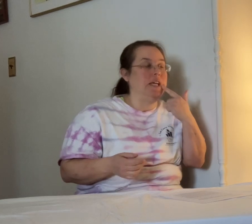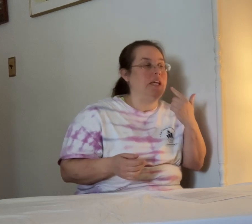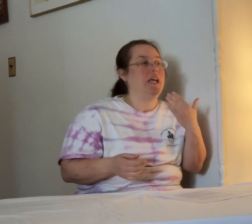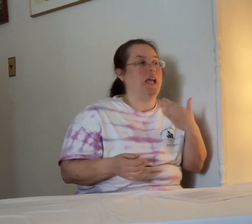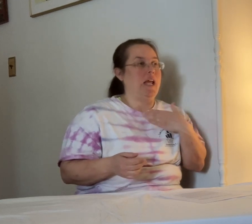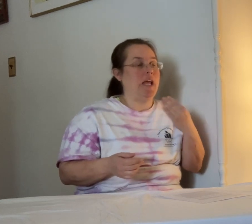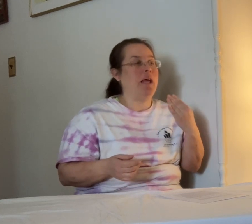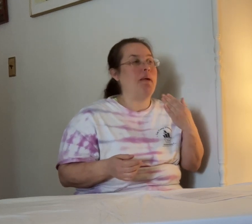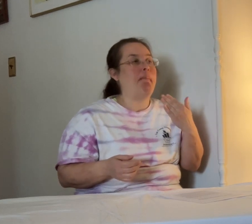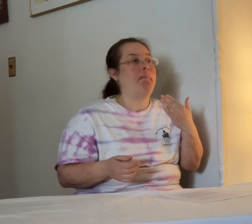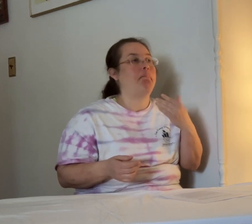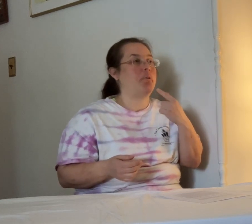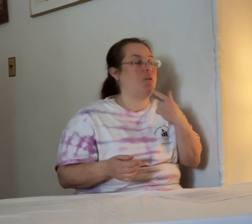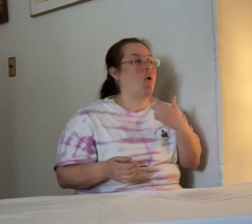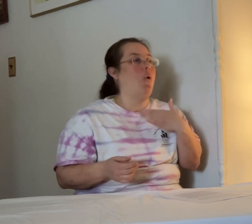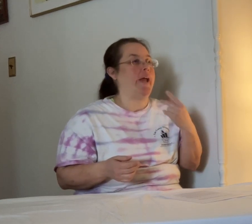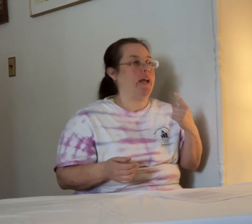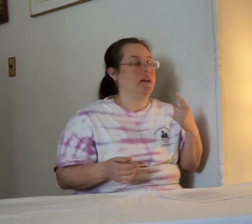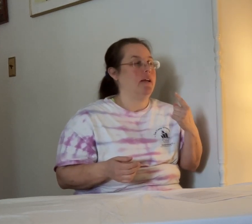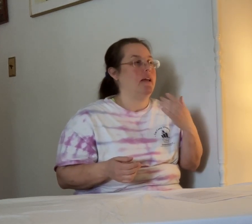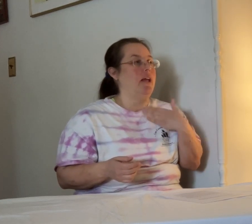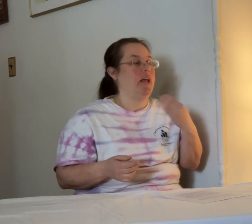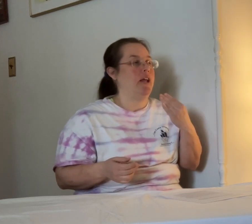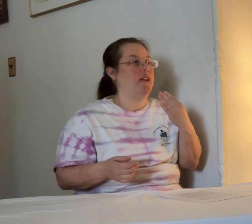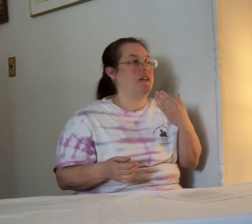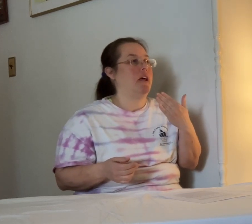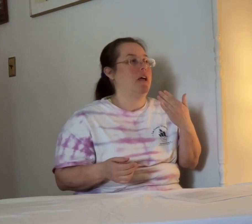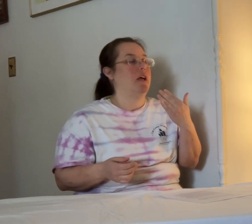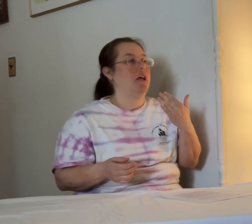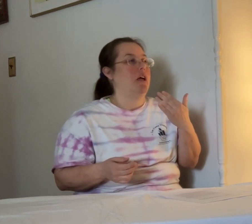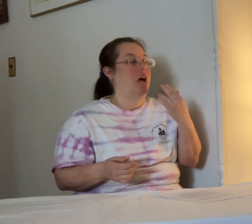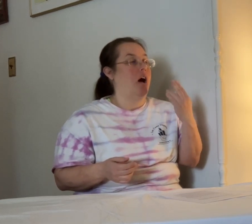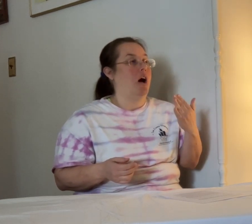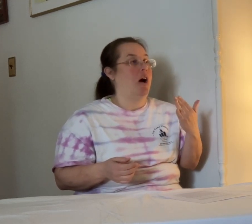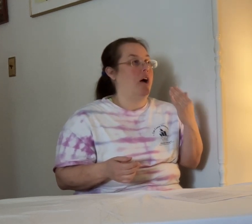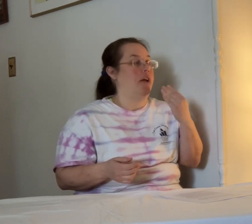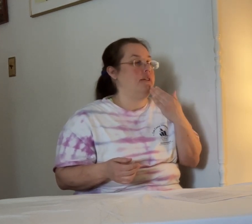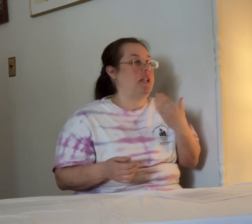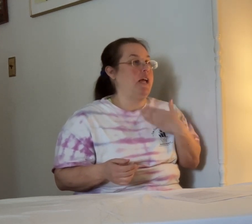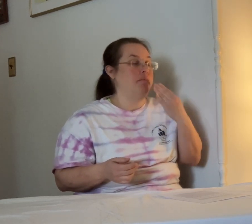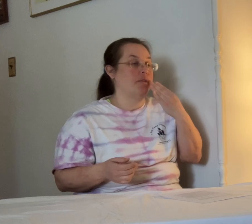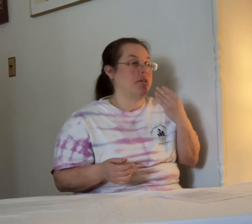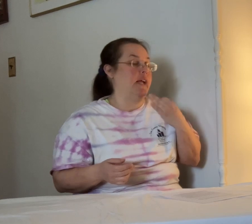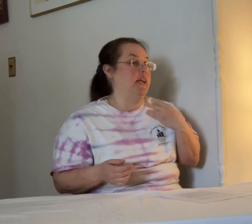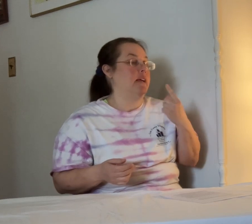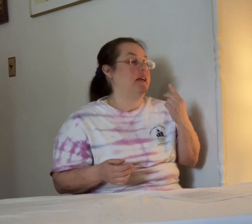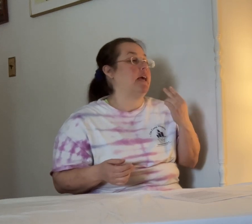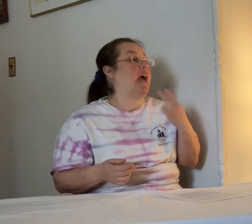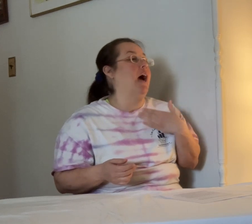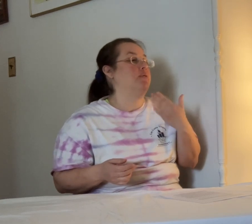gainfully employed in a neighboring